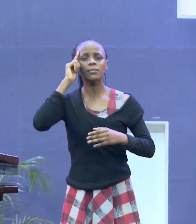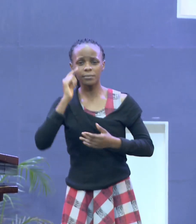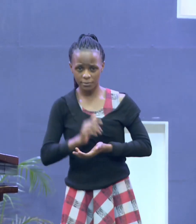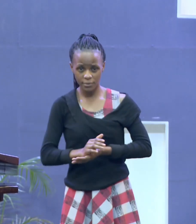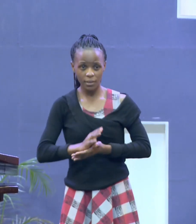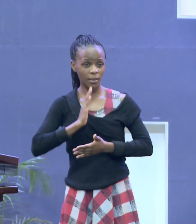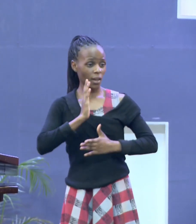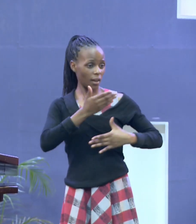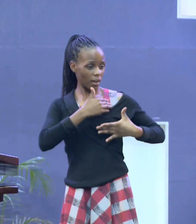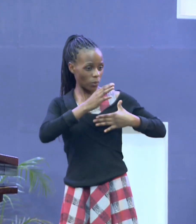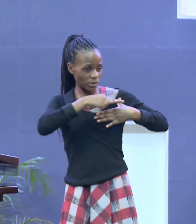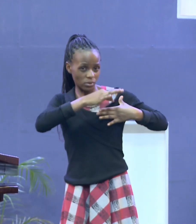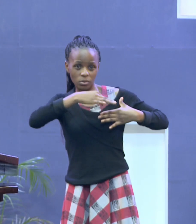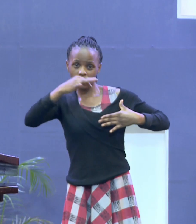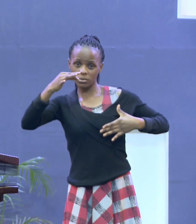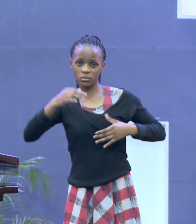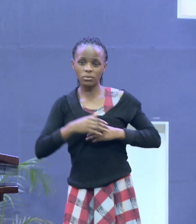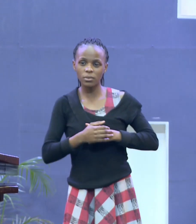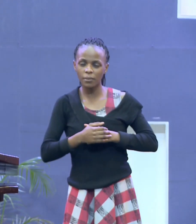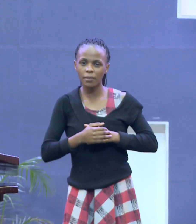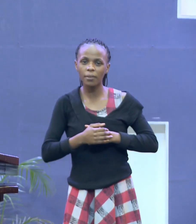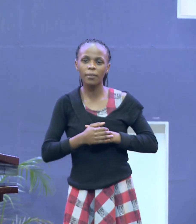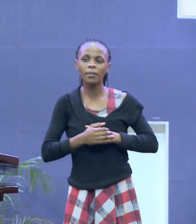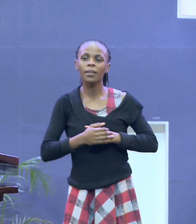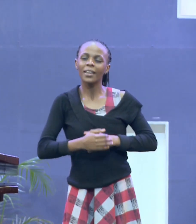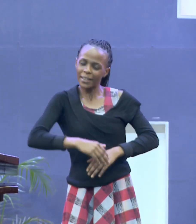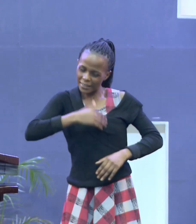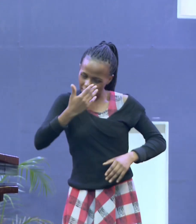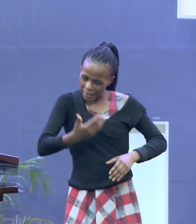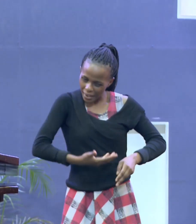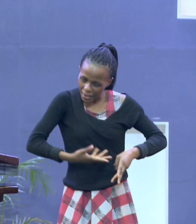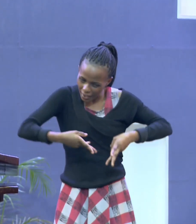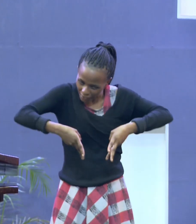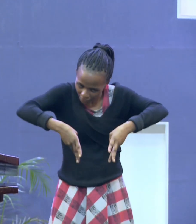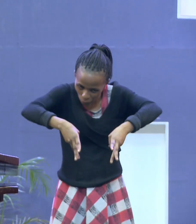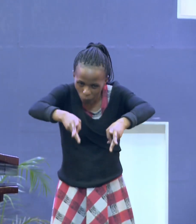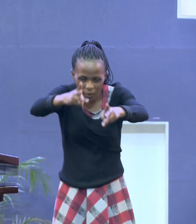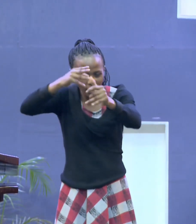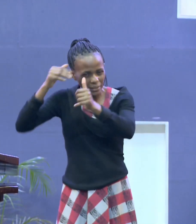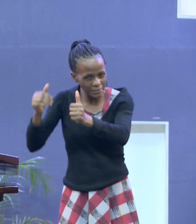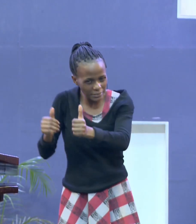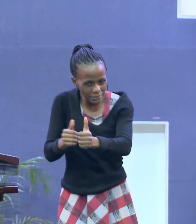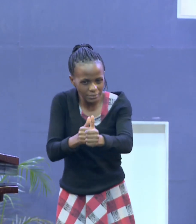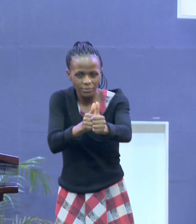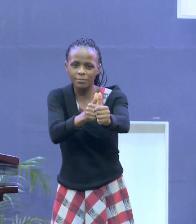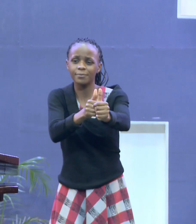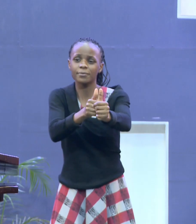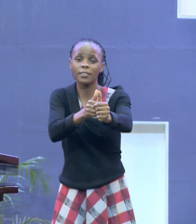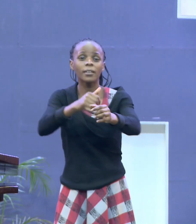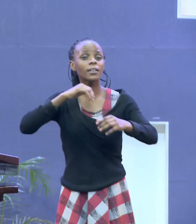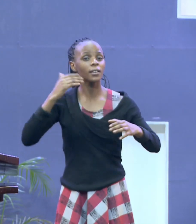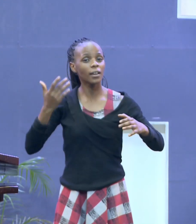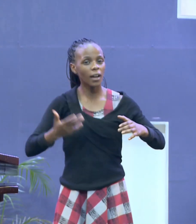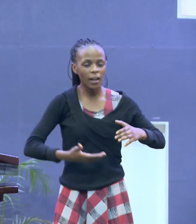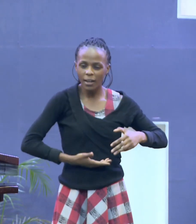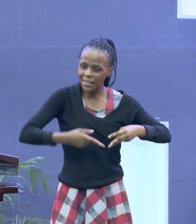thoughts. Ememe zaffe. Our souls. Zirina pattern. Zitambulira. A pattern through which they move.